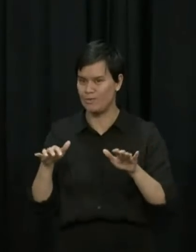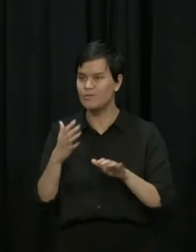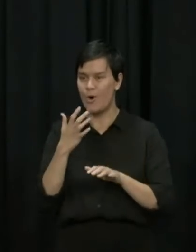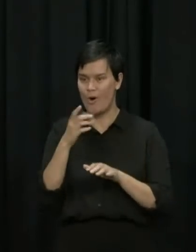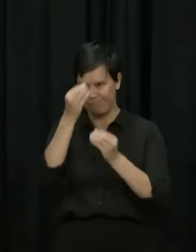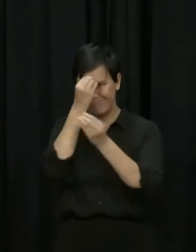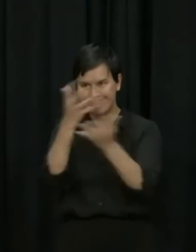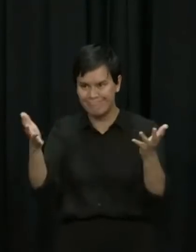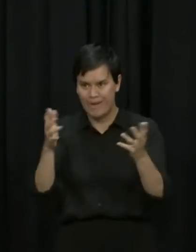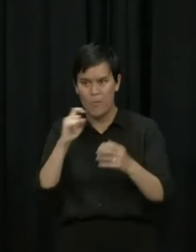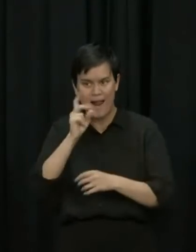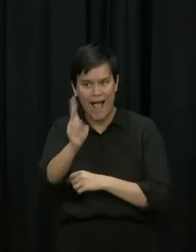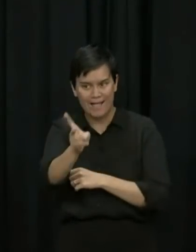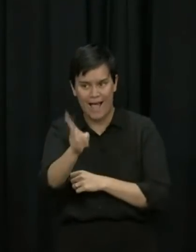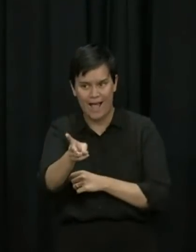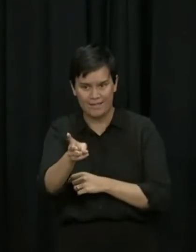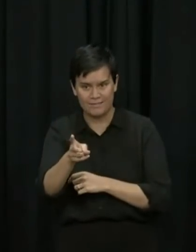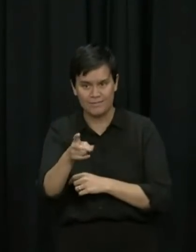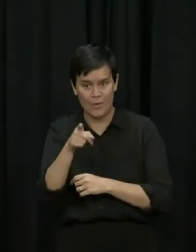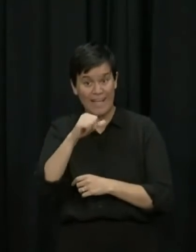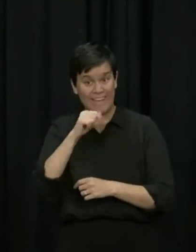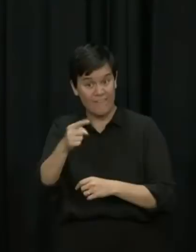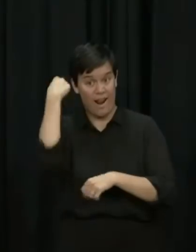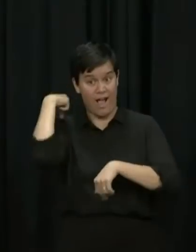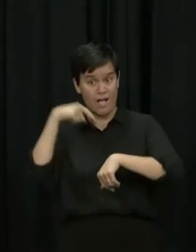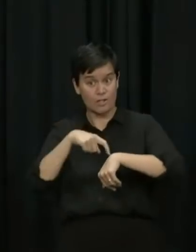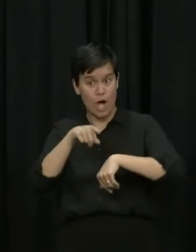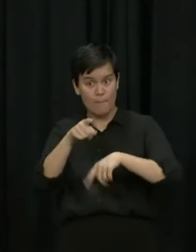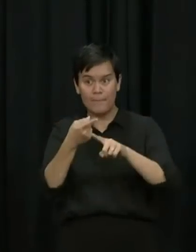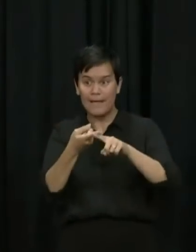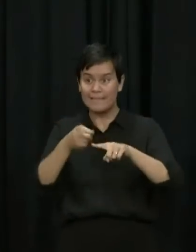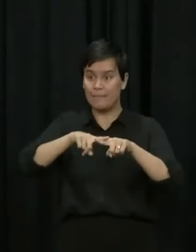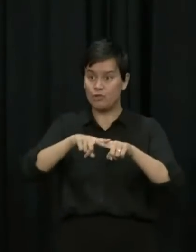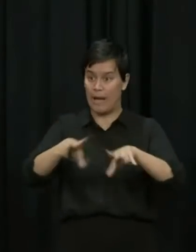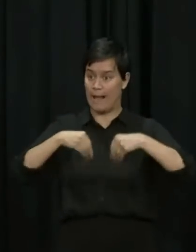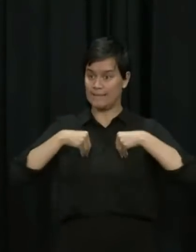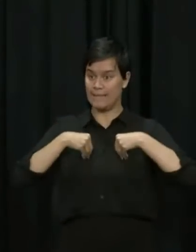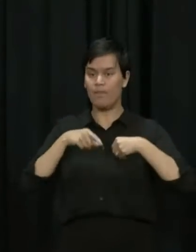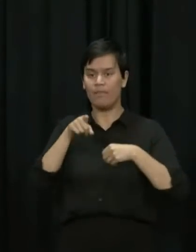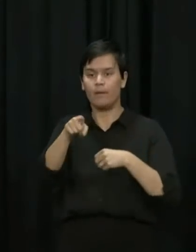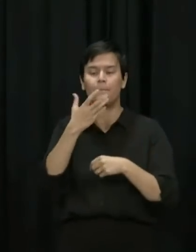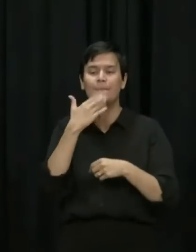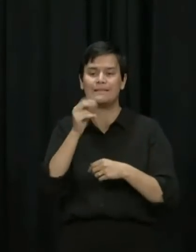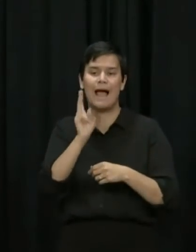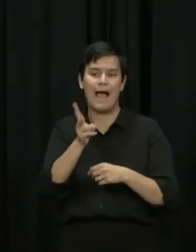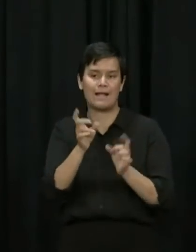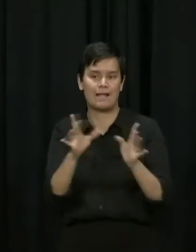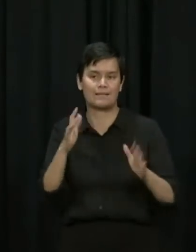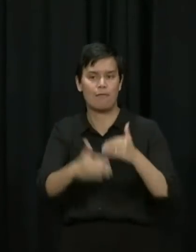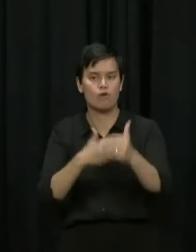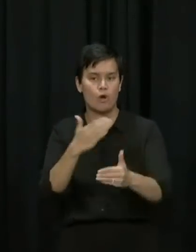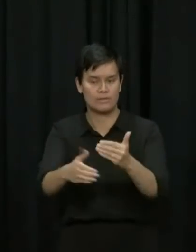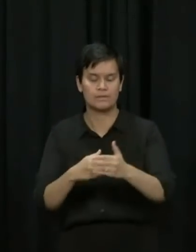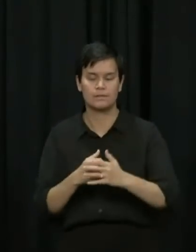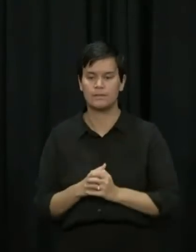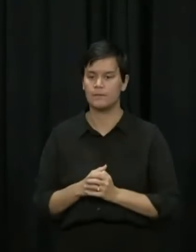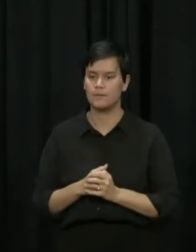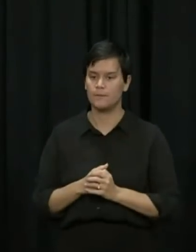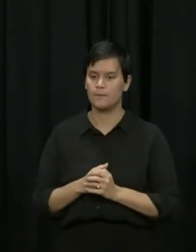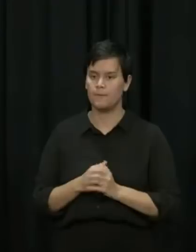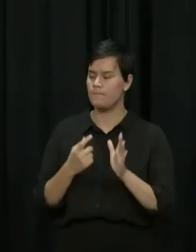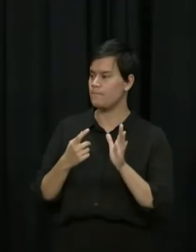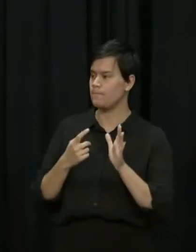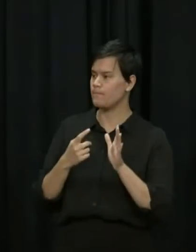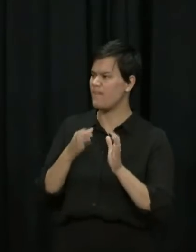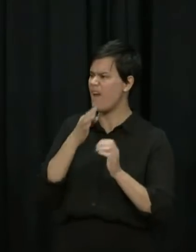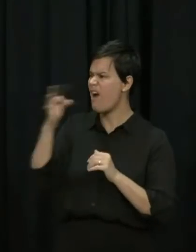in place. So people will know if they managed to get those exemptions last time. Quickly follow up on that. How quickly will you be able to get that info up on MB website so